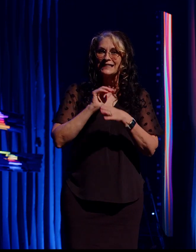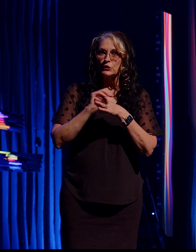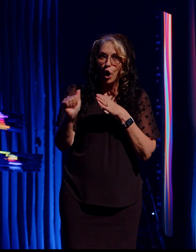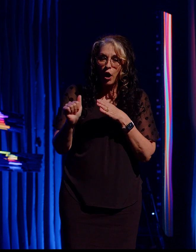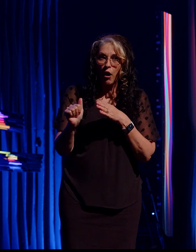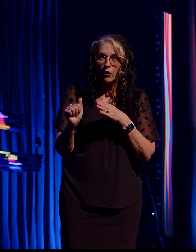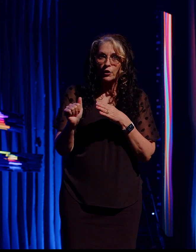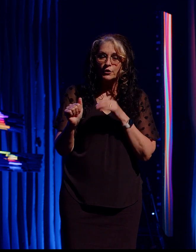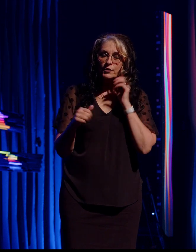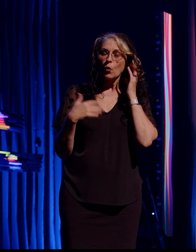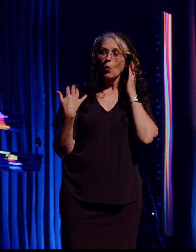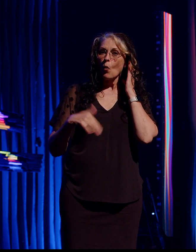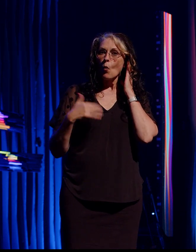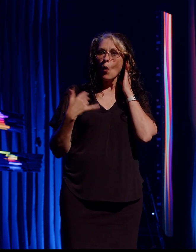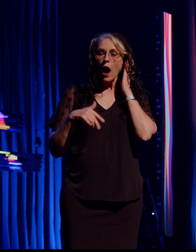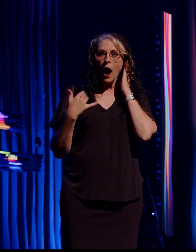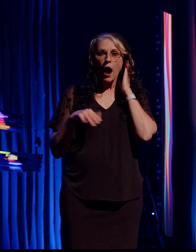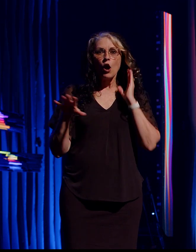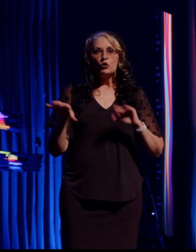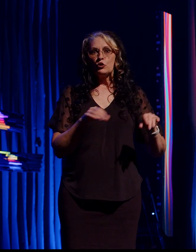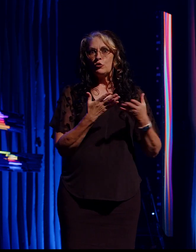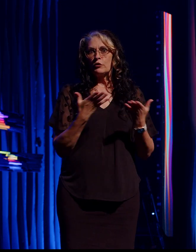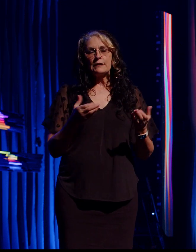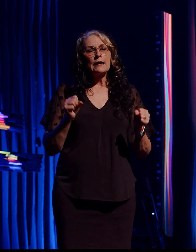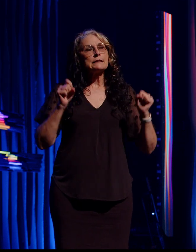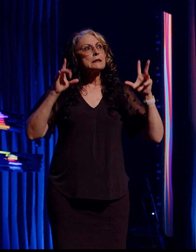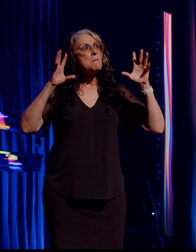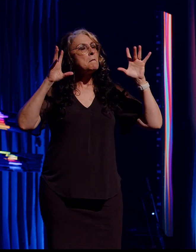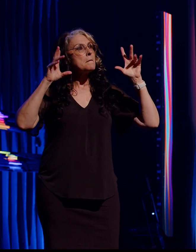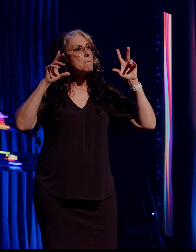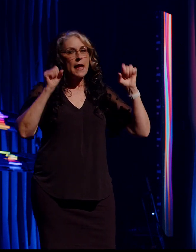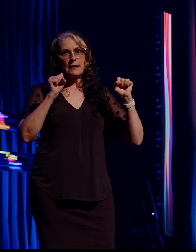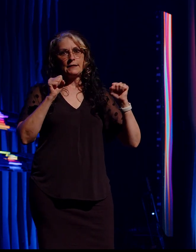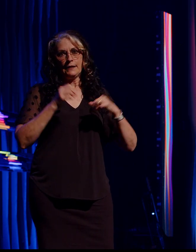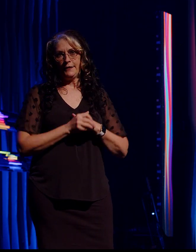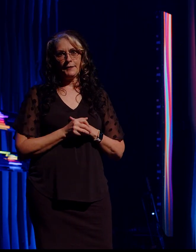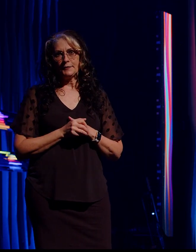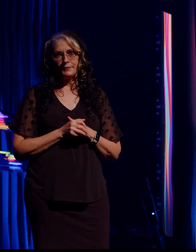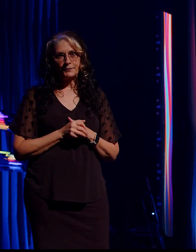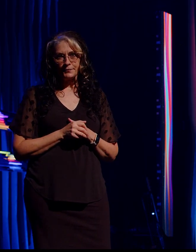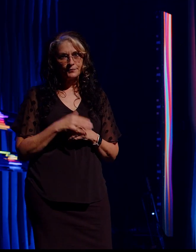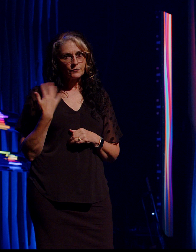that has come in to do those things, which is amazing.